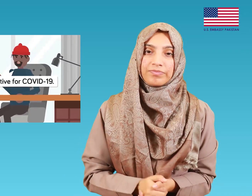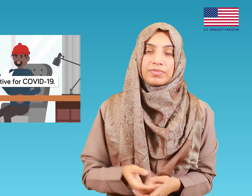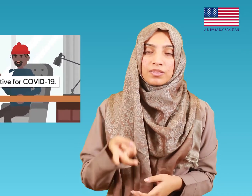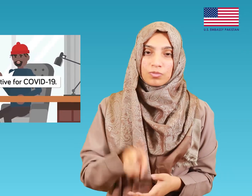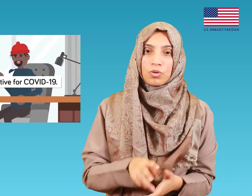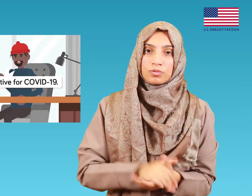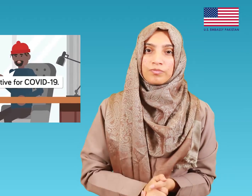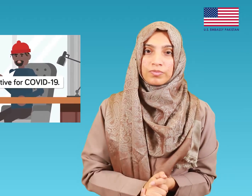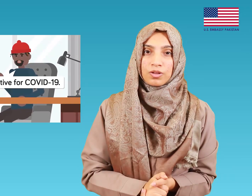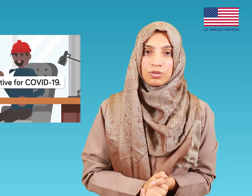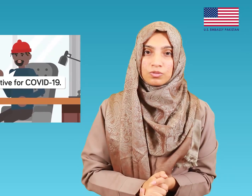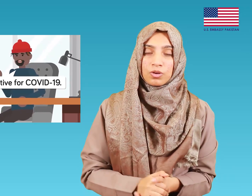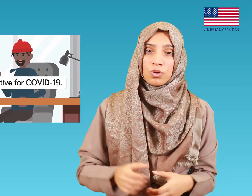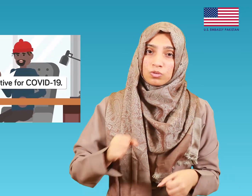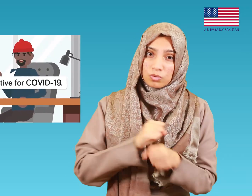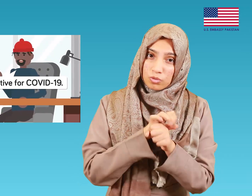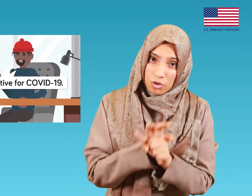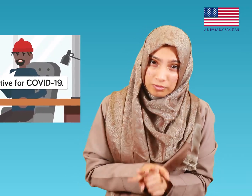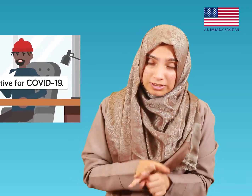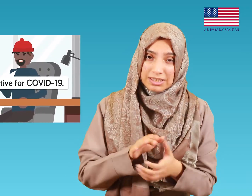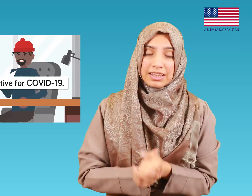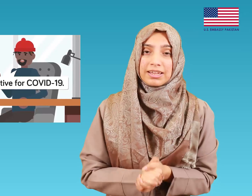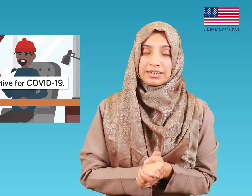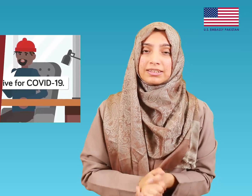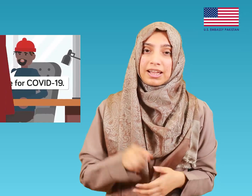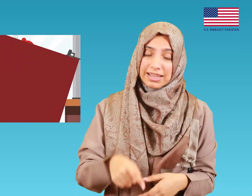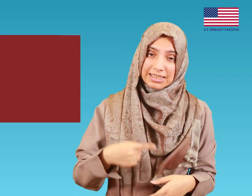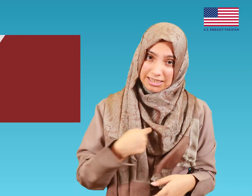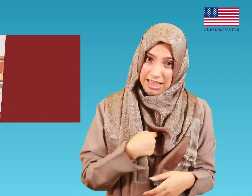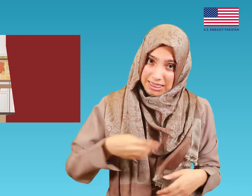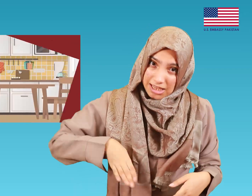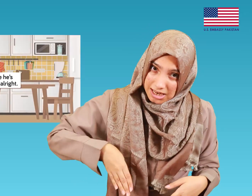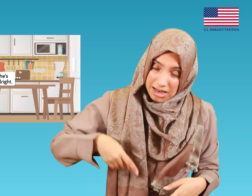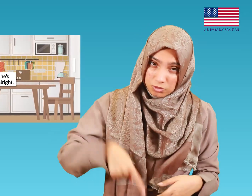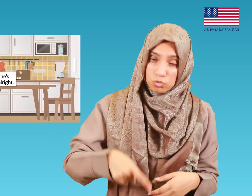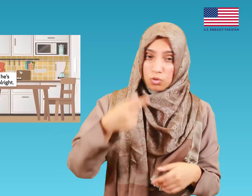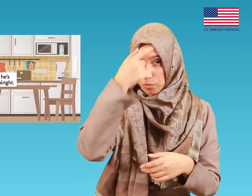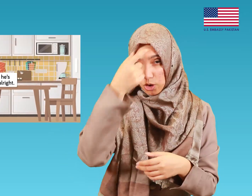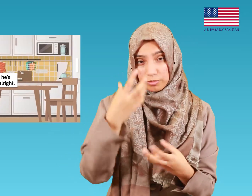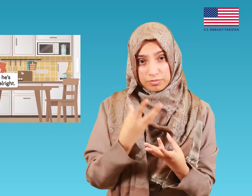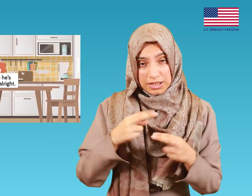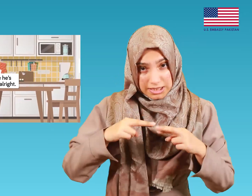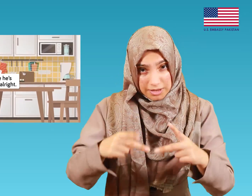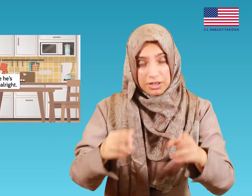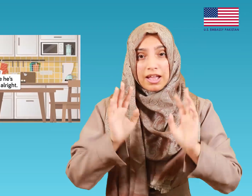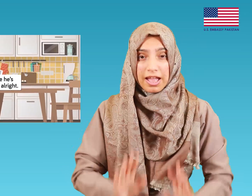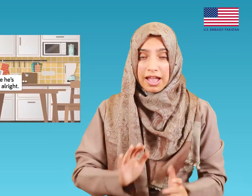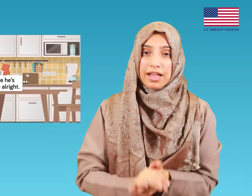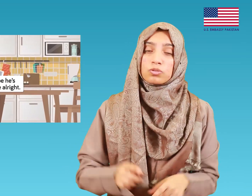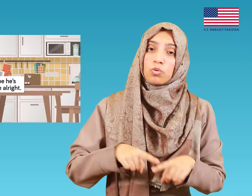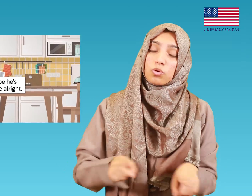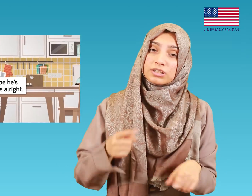Although COVID-19 is seen as a disease that primarily affects the lungs, it can damage many other organs as